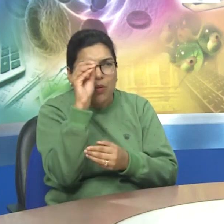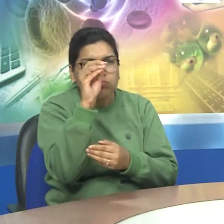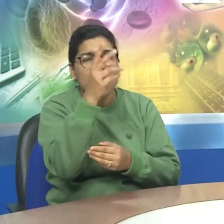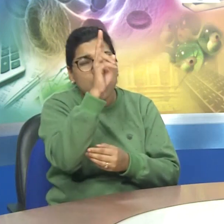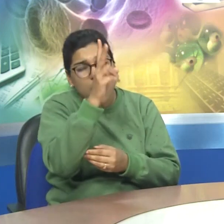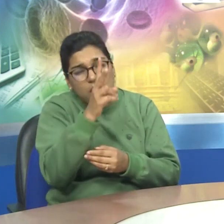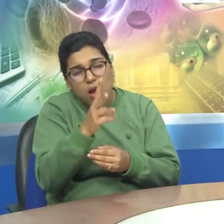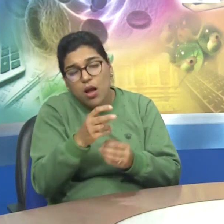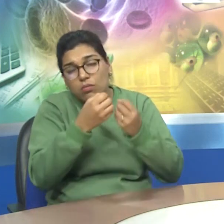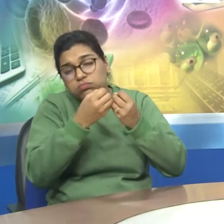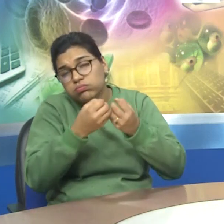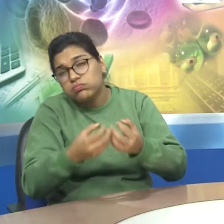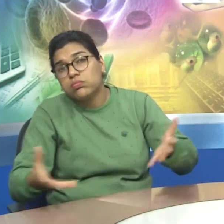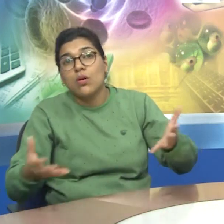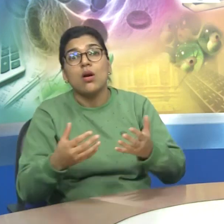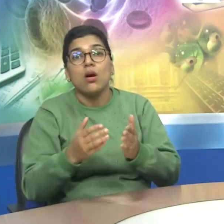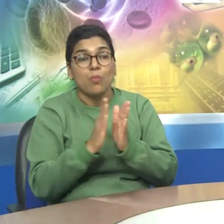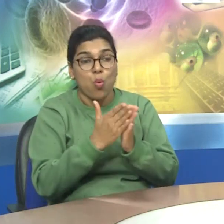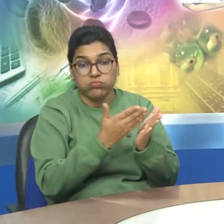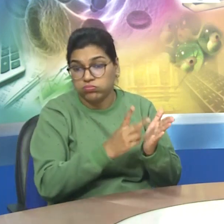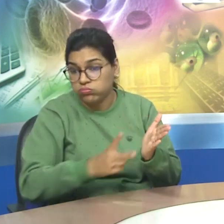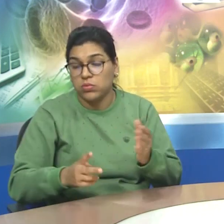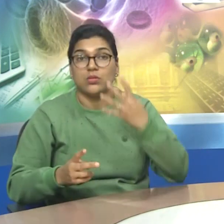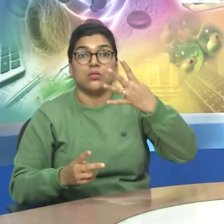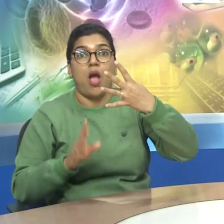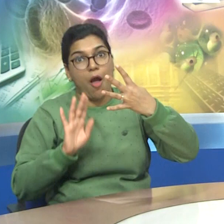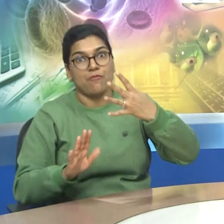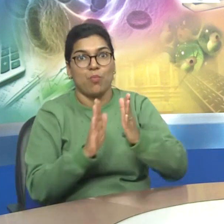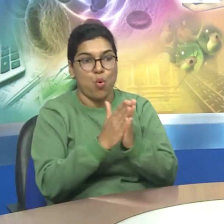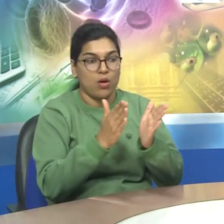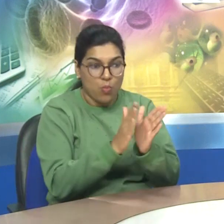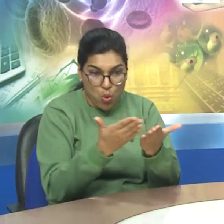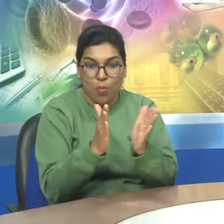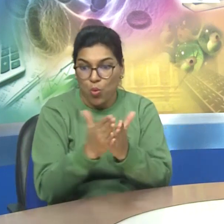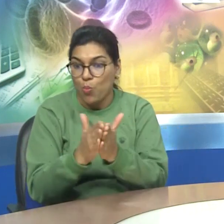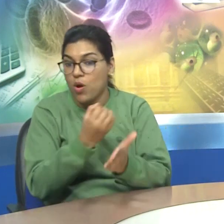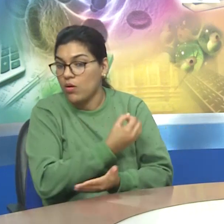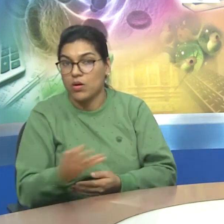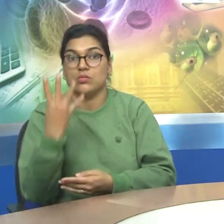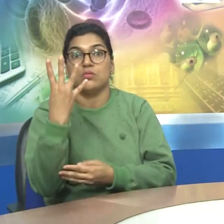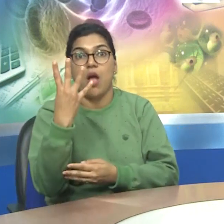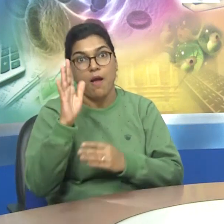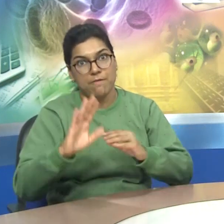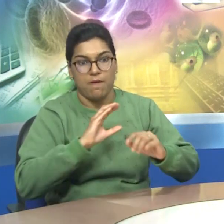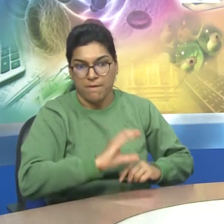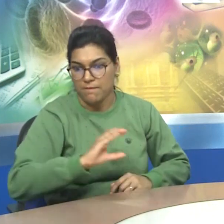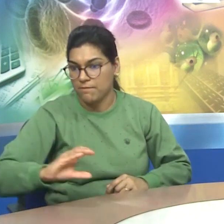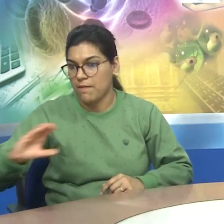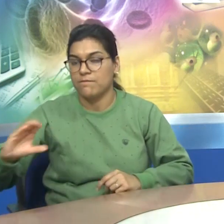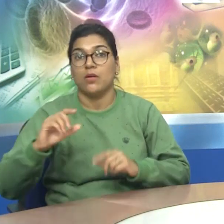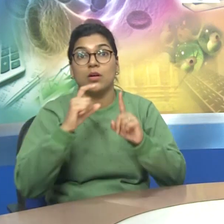DDC scheme is compact and available in 4 different